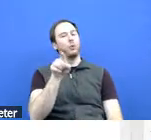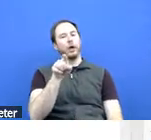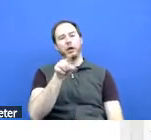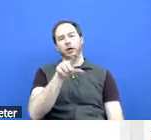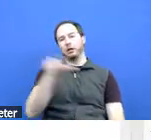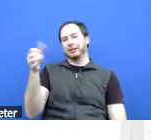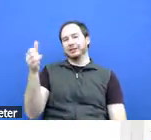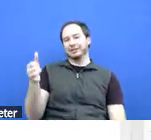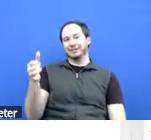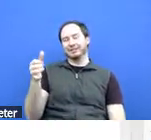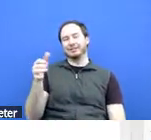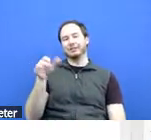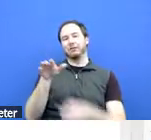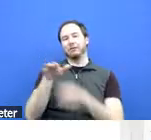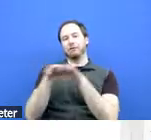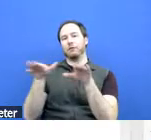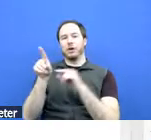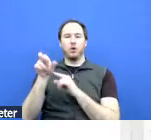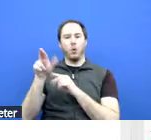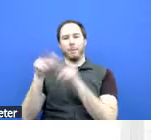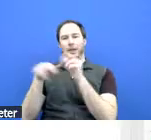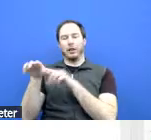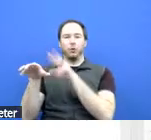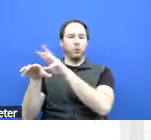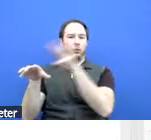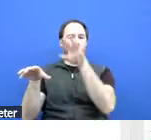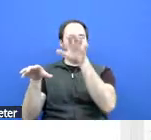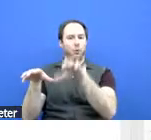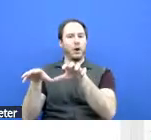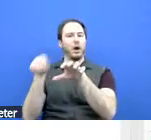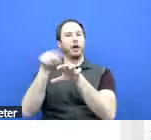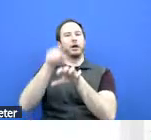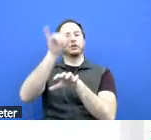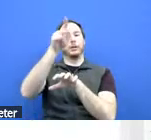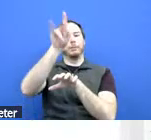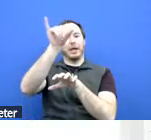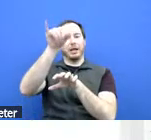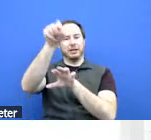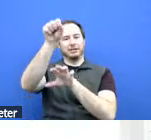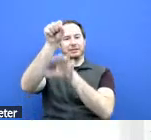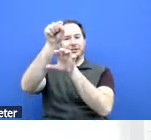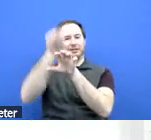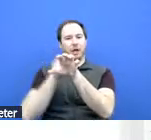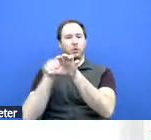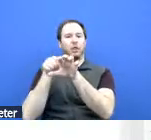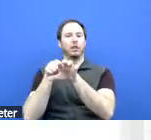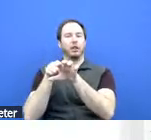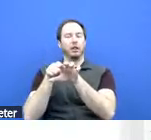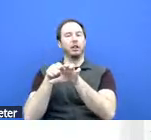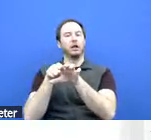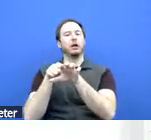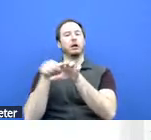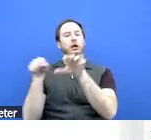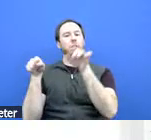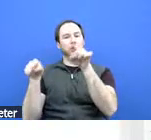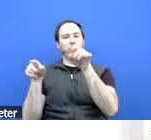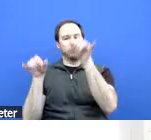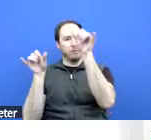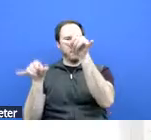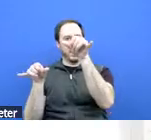the existing Floor and Decor building and south of the existing JCPenney building. Both of those buildings will